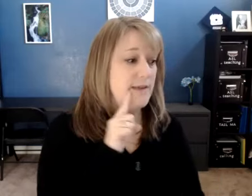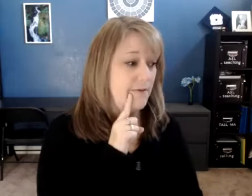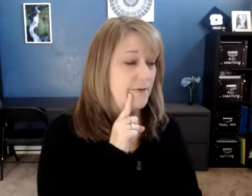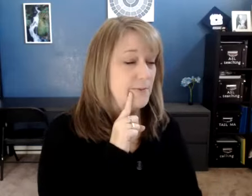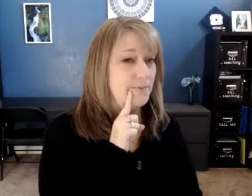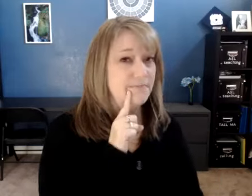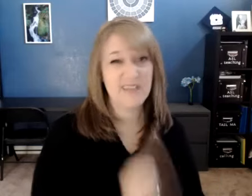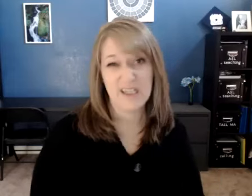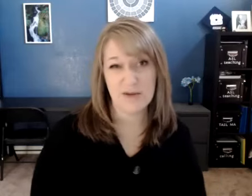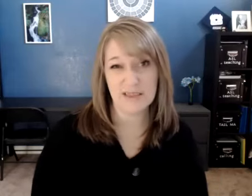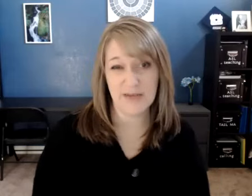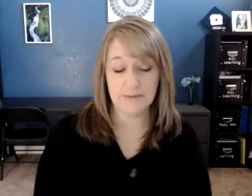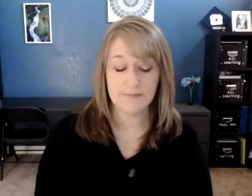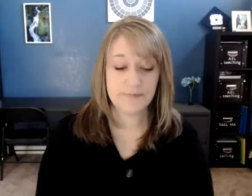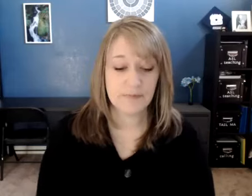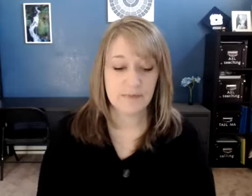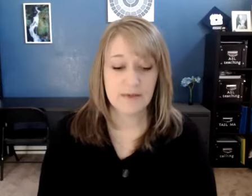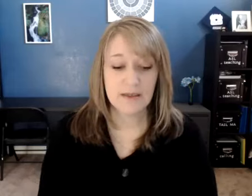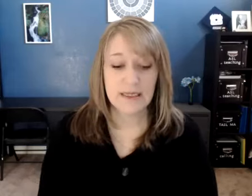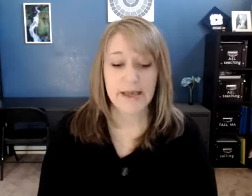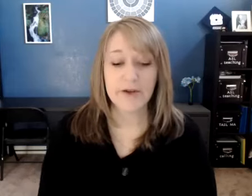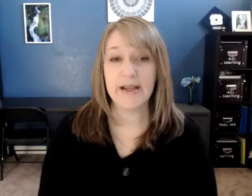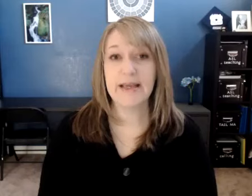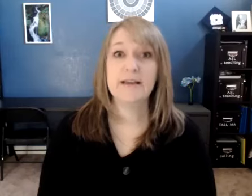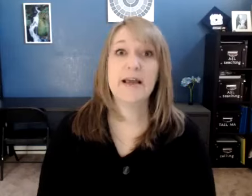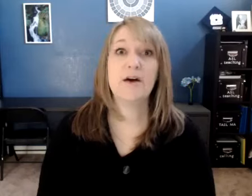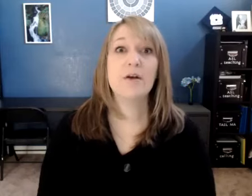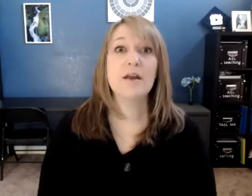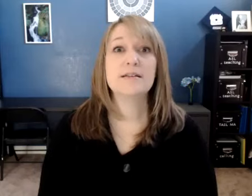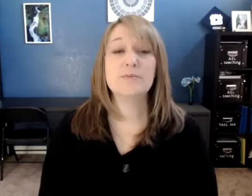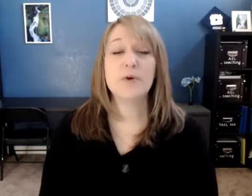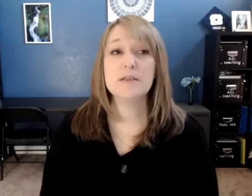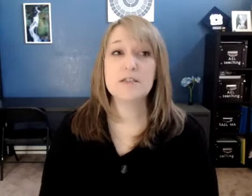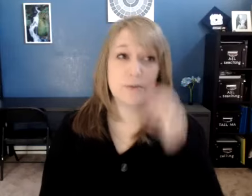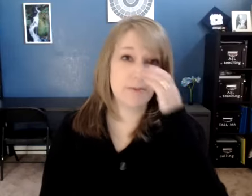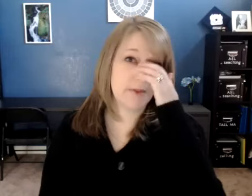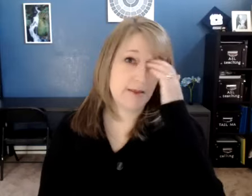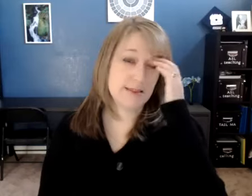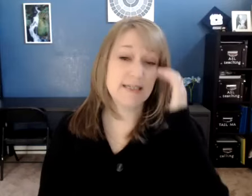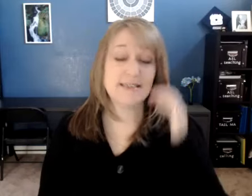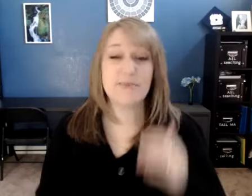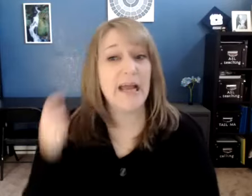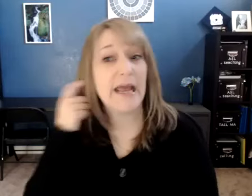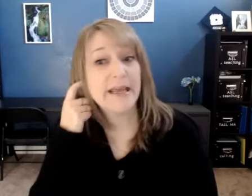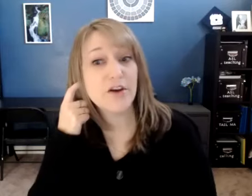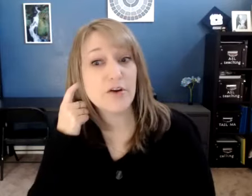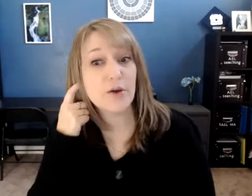deaf. Either way is fine. Hearing. Now, it's important to remember that this sign doesn't mean I hear